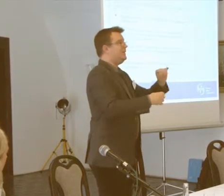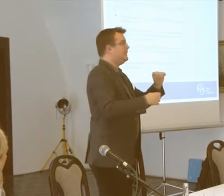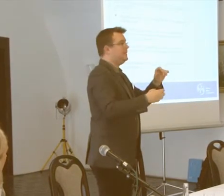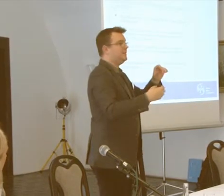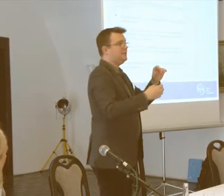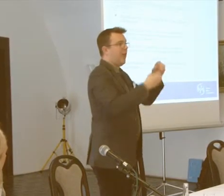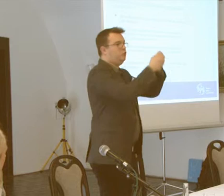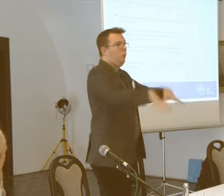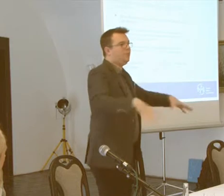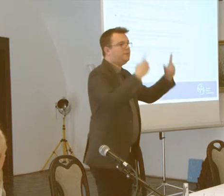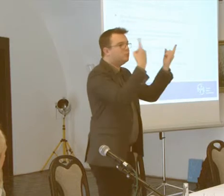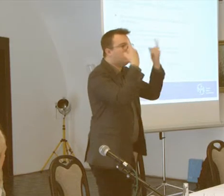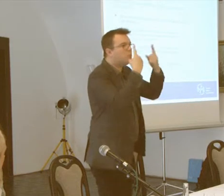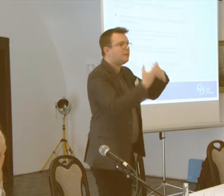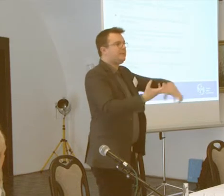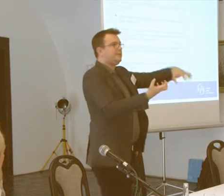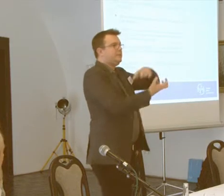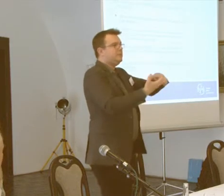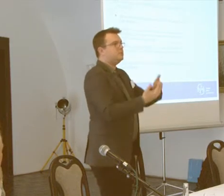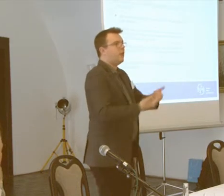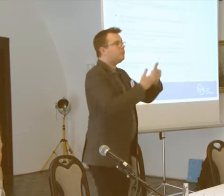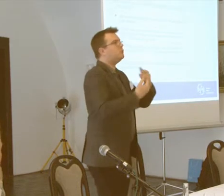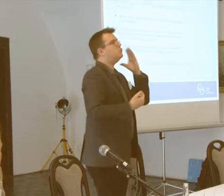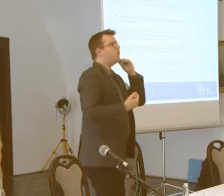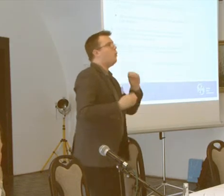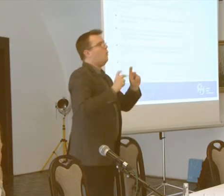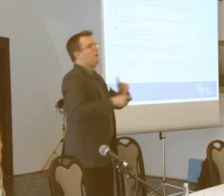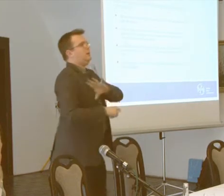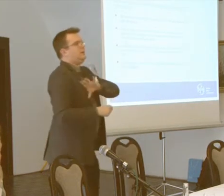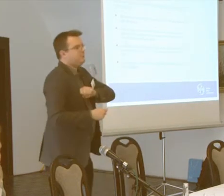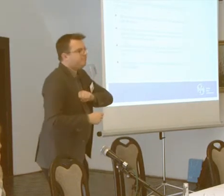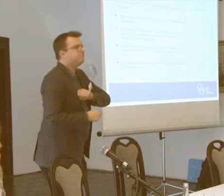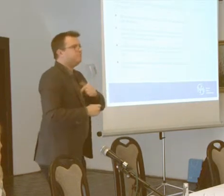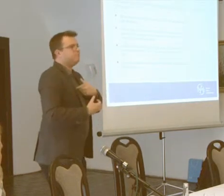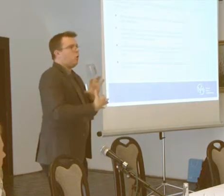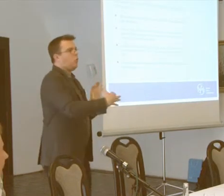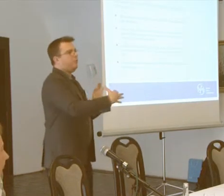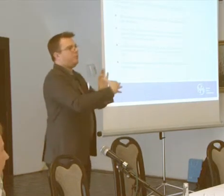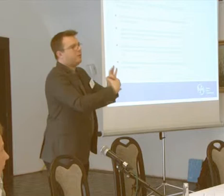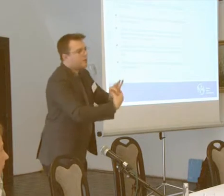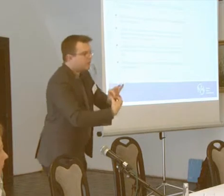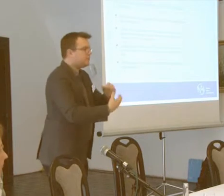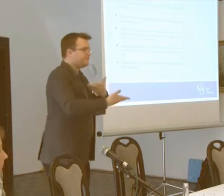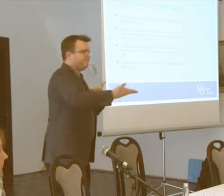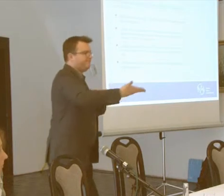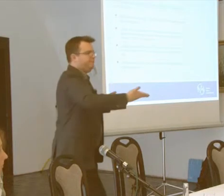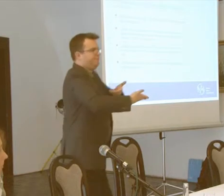depend on in a catastrophe situation, a crisis situation. You have to offer the deaf people